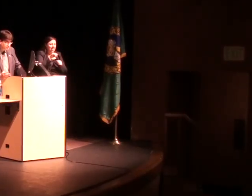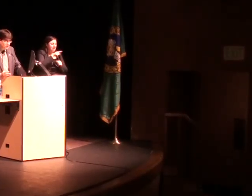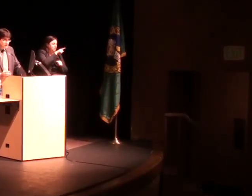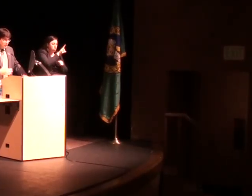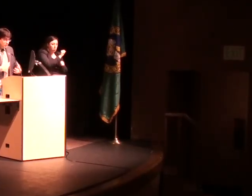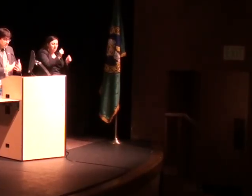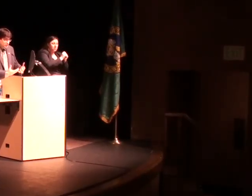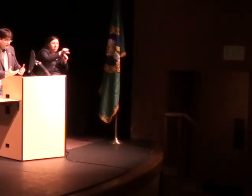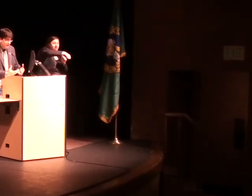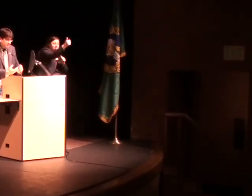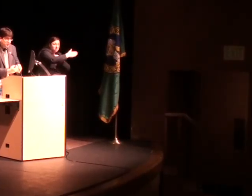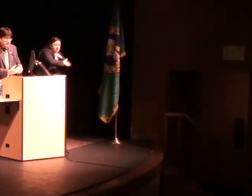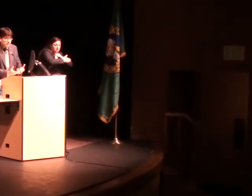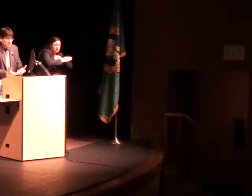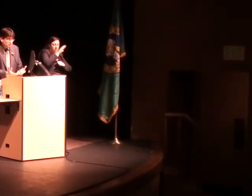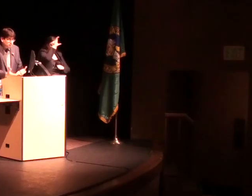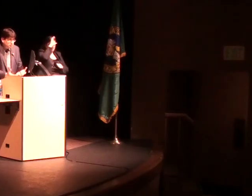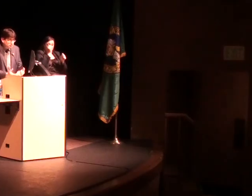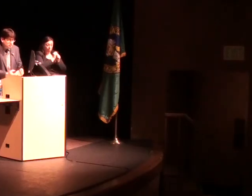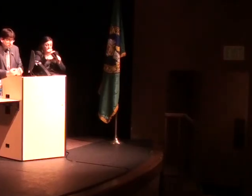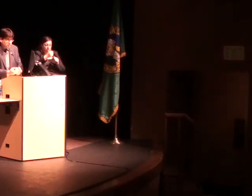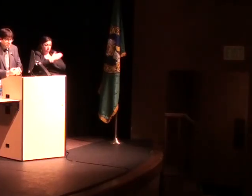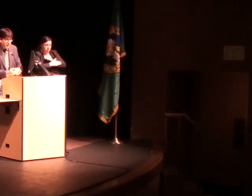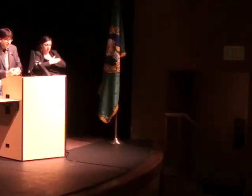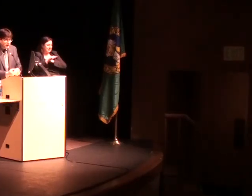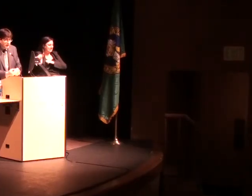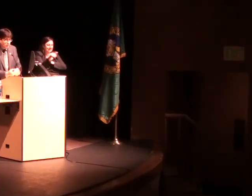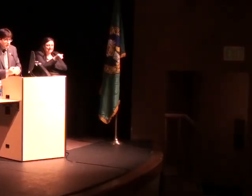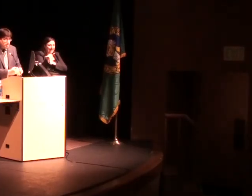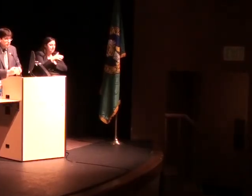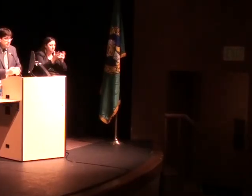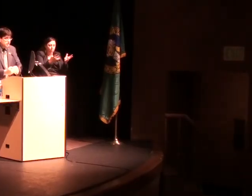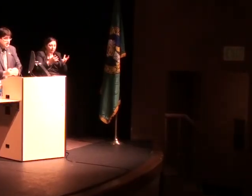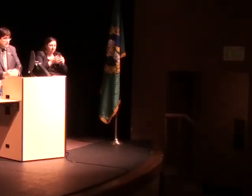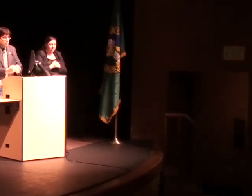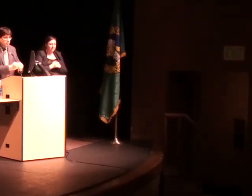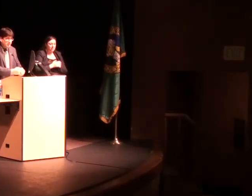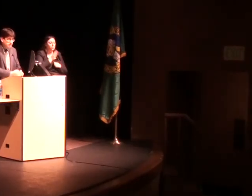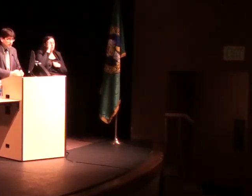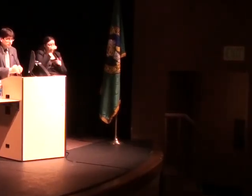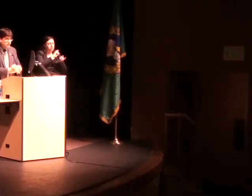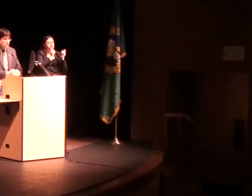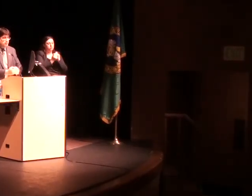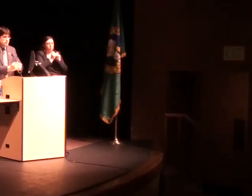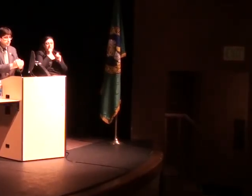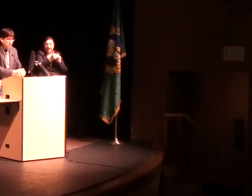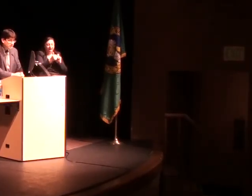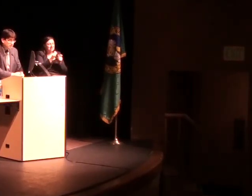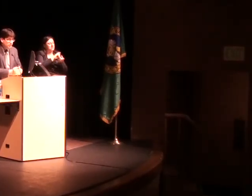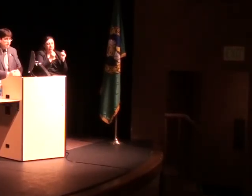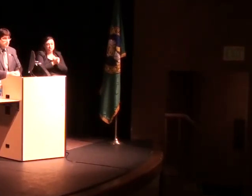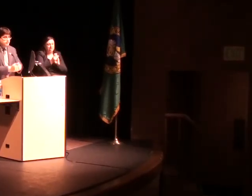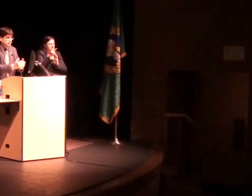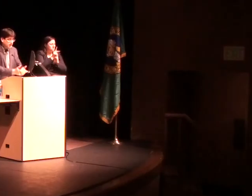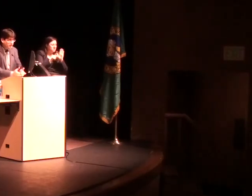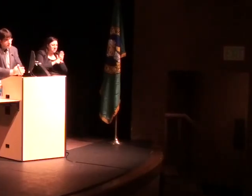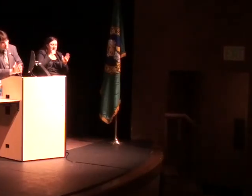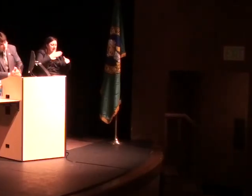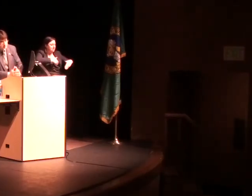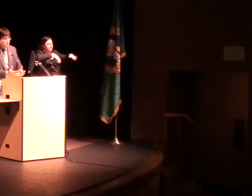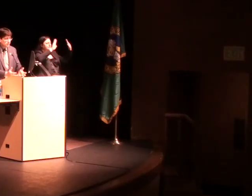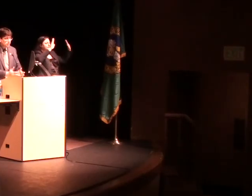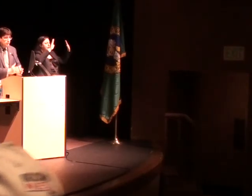you know. And we have difference, but we are not going to change our principles. We are not going to surrender. We are not going to say,